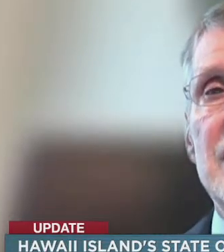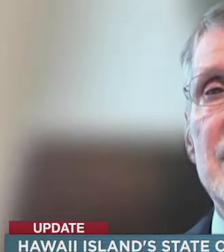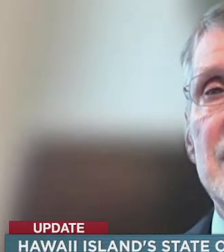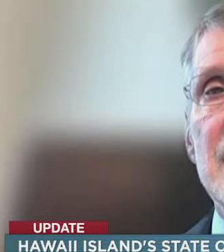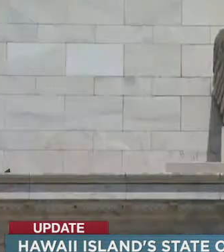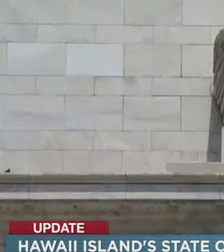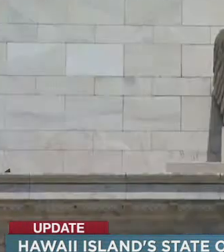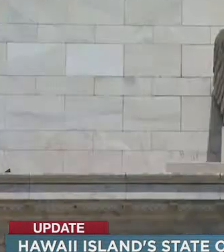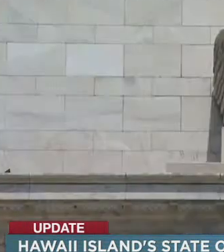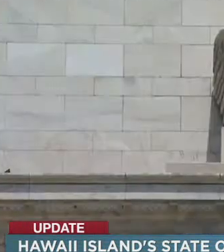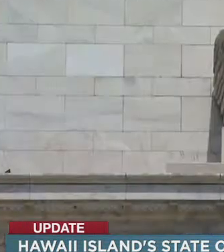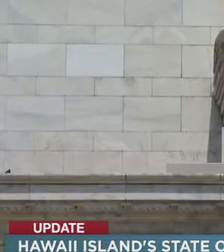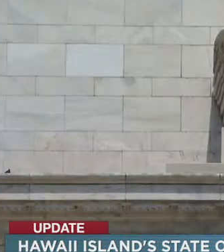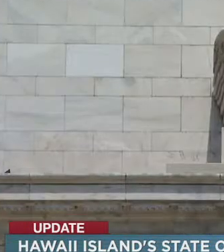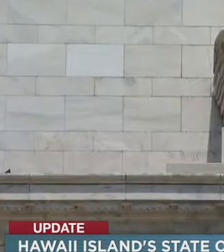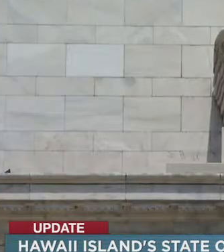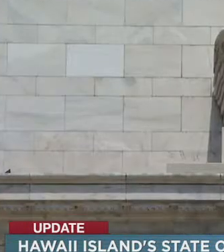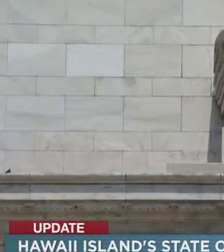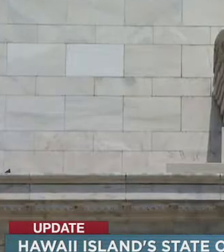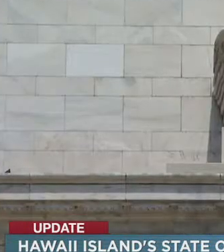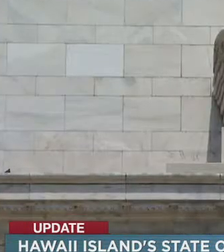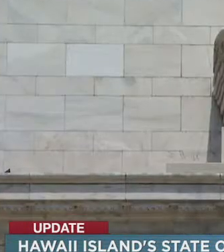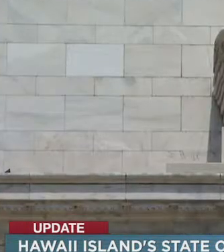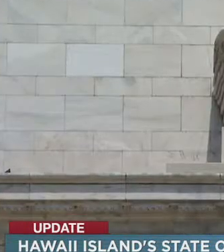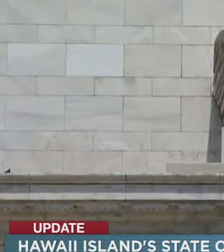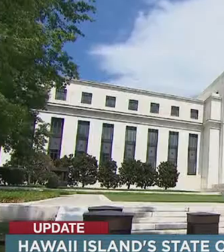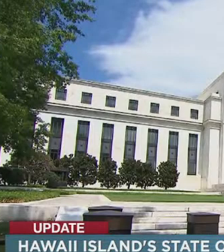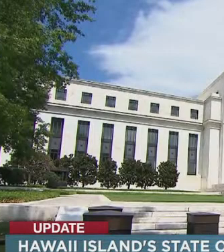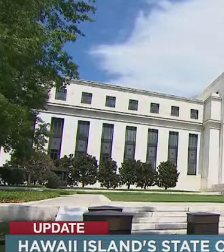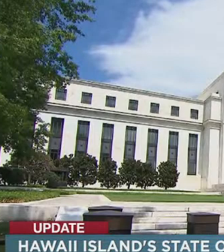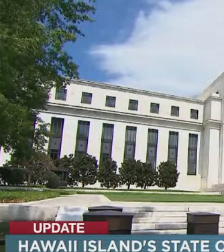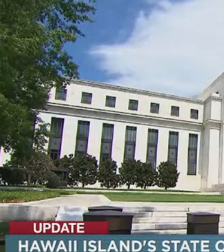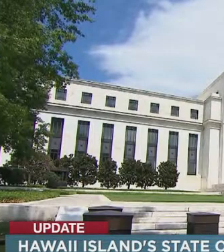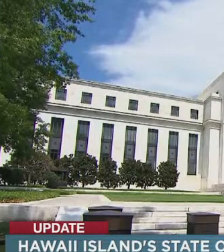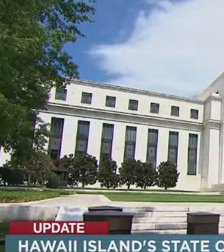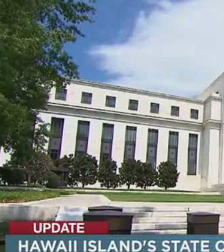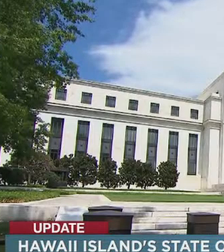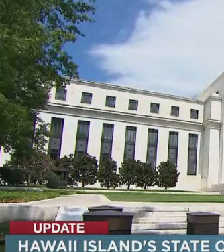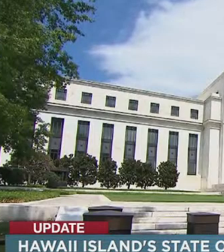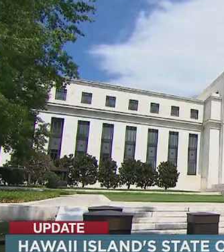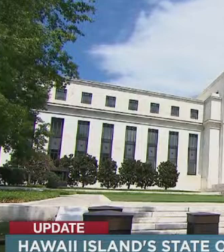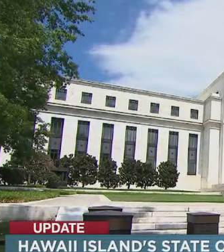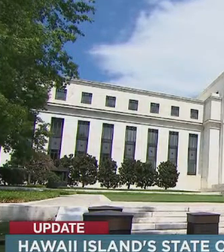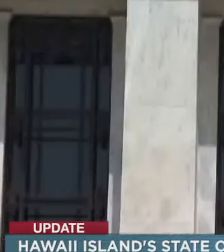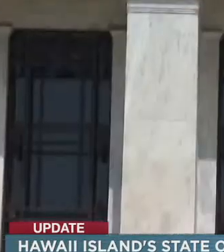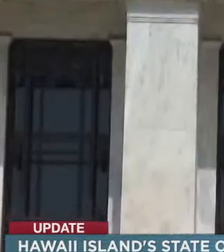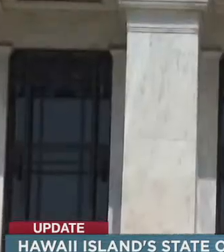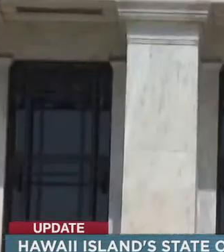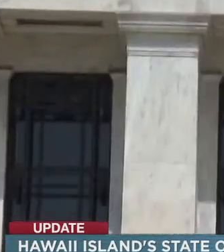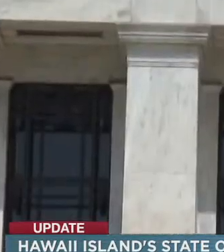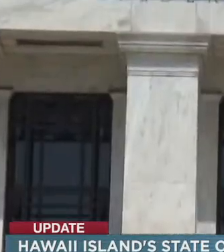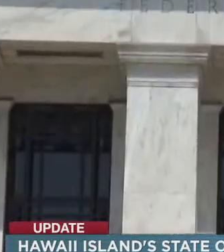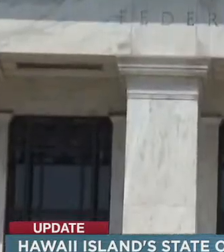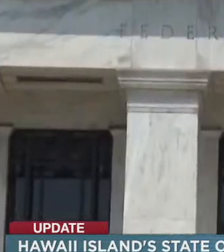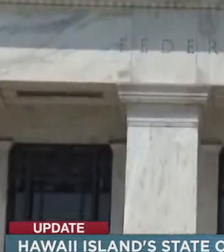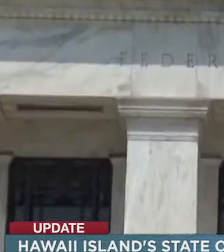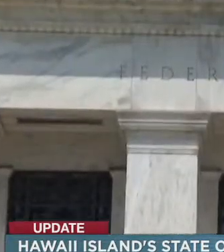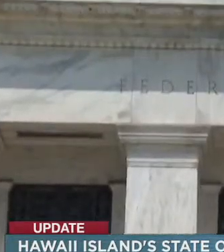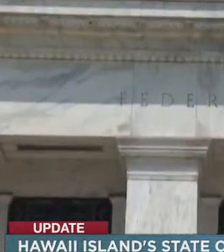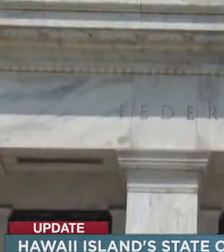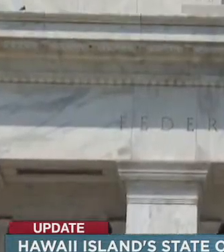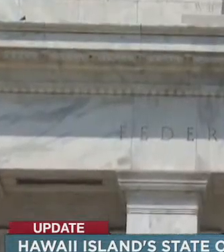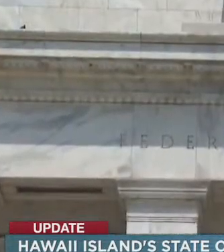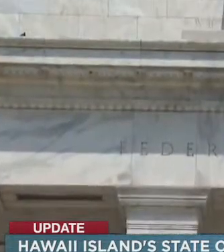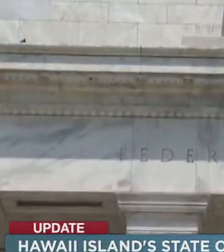in the economy. So when will the Fed be happy and take their foot off the brake? Burtless says the sweet spot is around